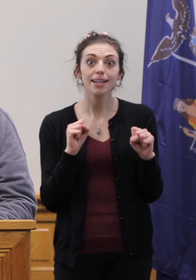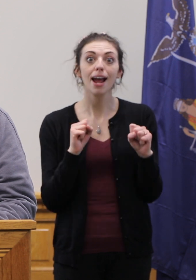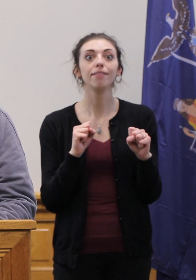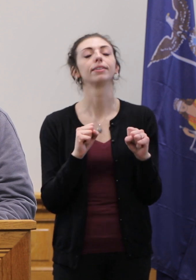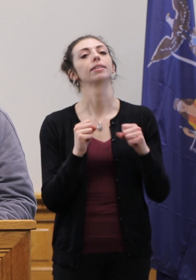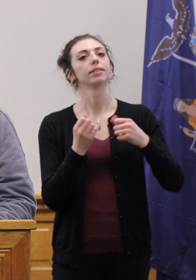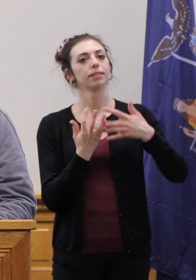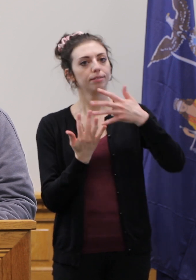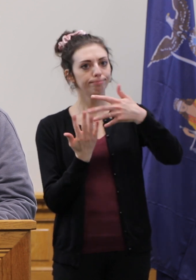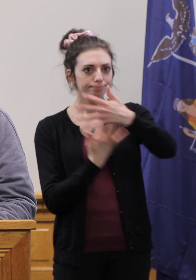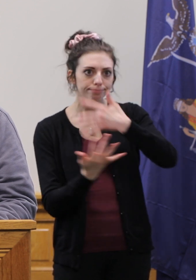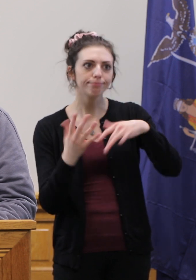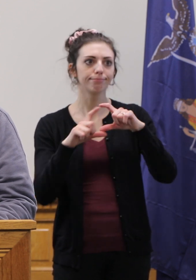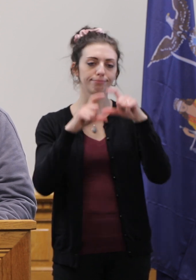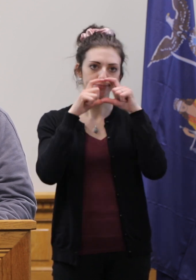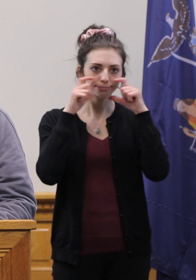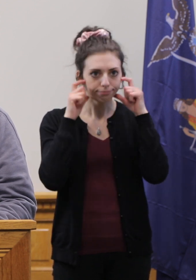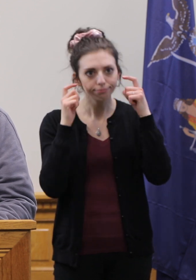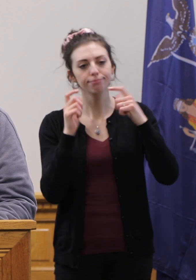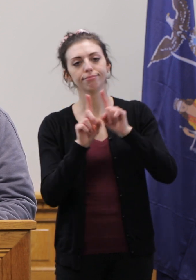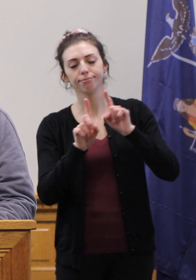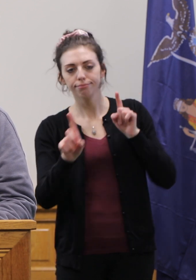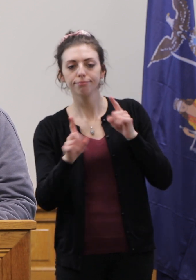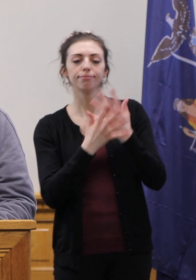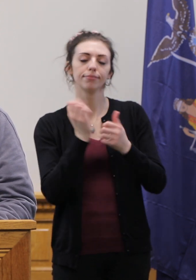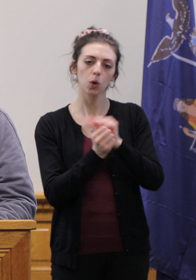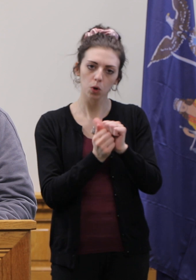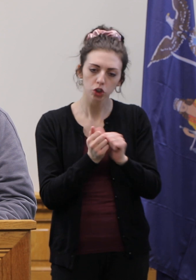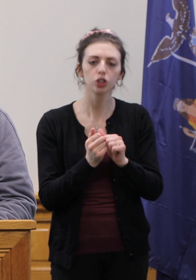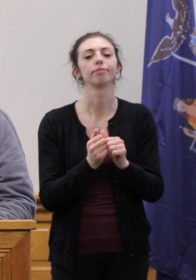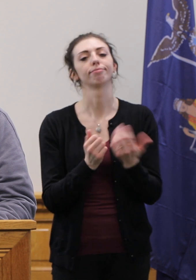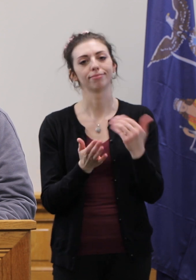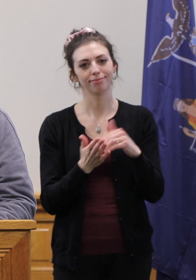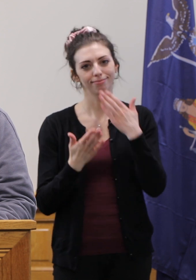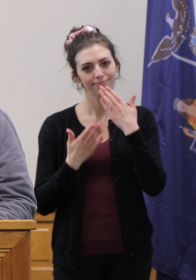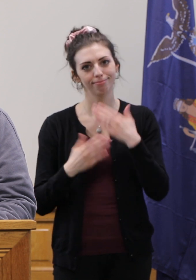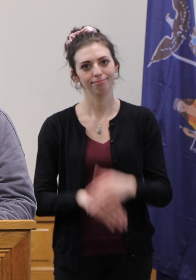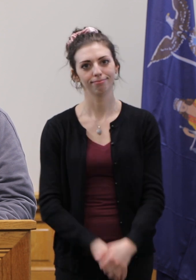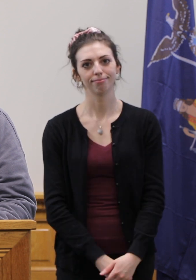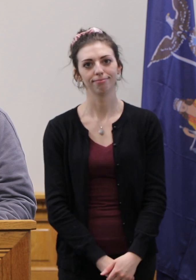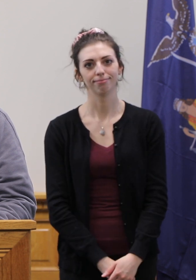Continue to maintain safe behaviors, including hand washing, face masking, and social distancing.